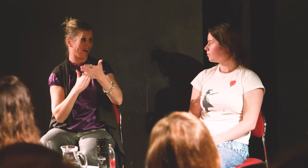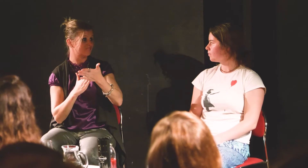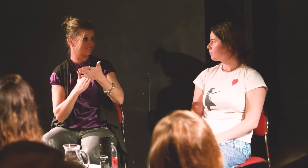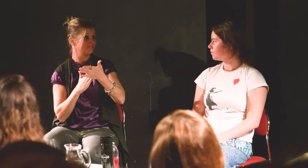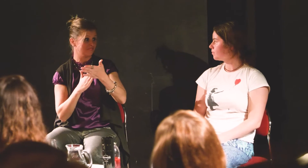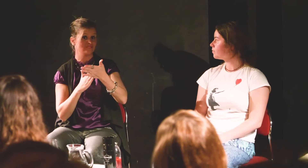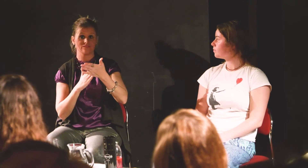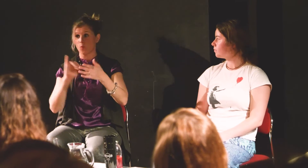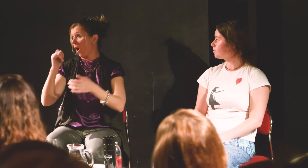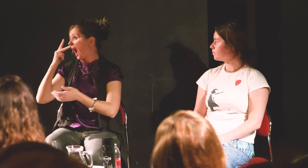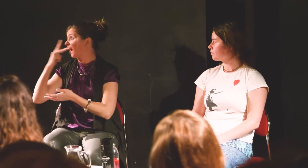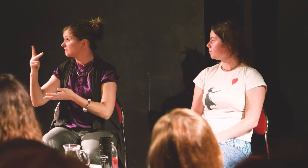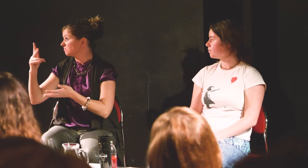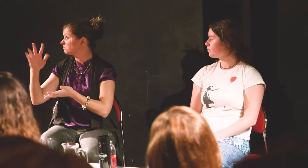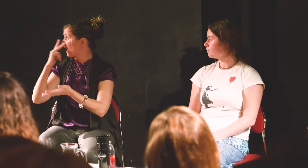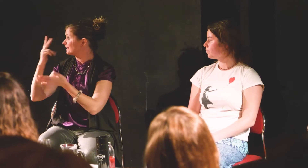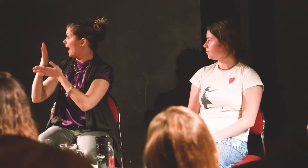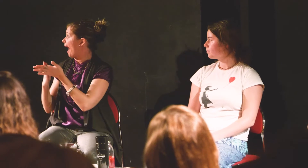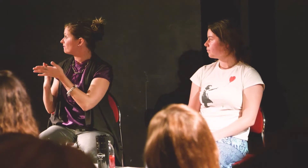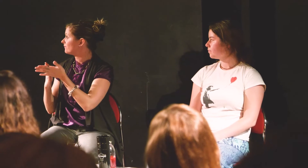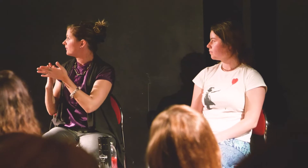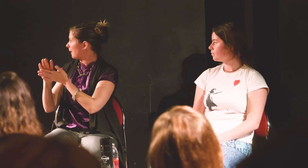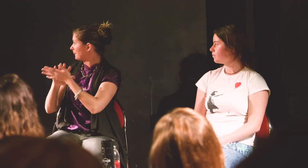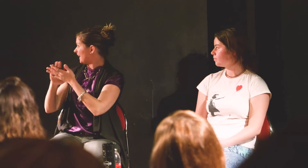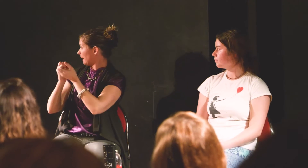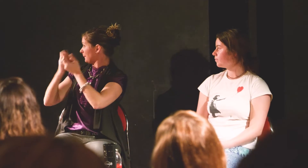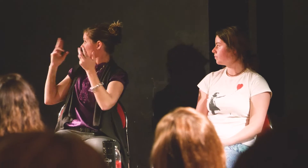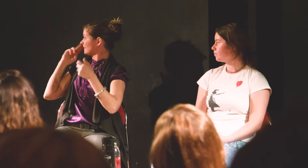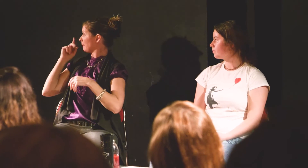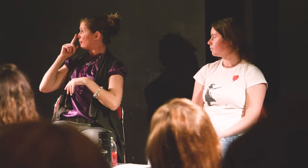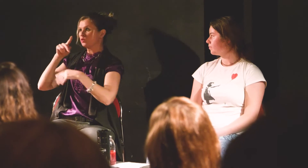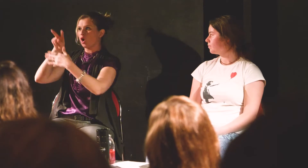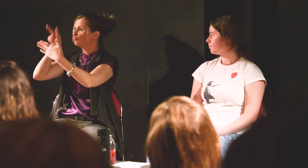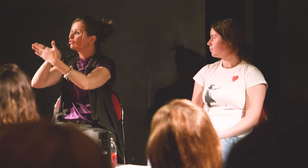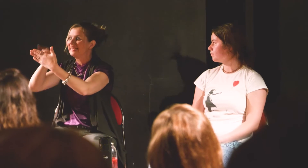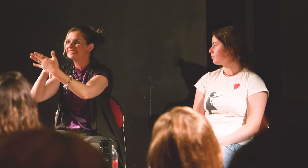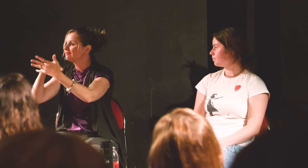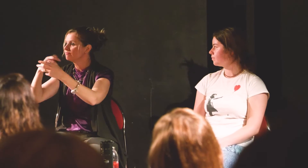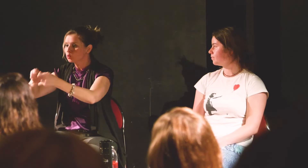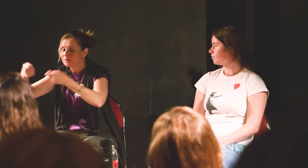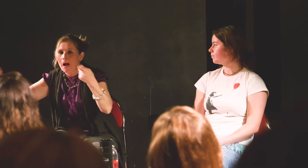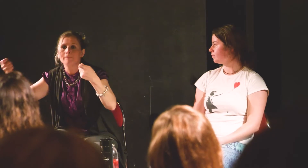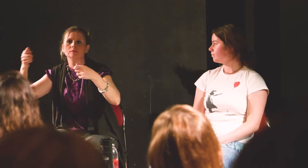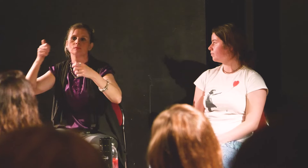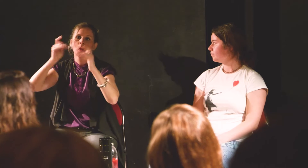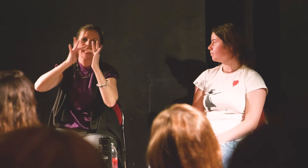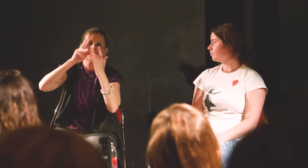the literacy age of an 8-year-old, 8.5-year-old. So many deaf people are unable to